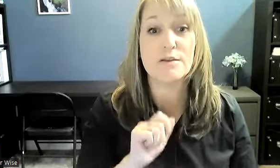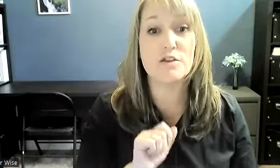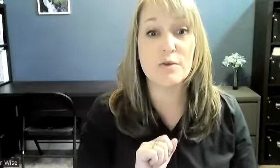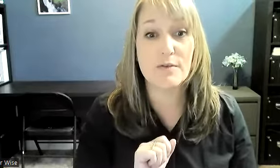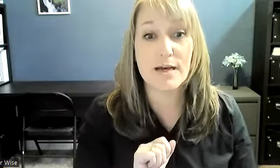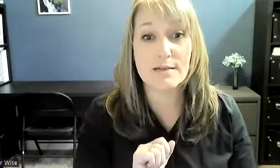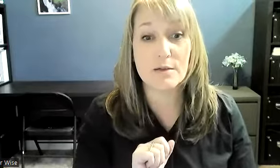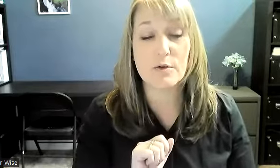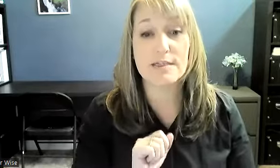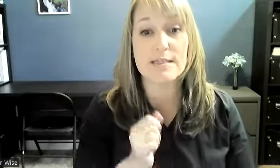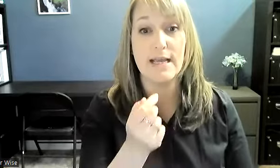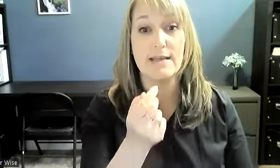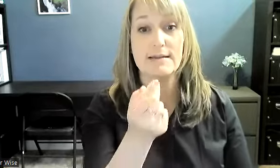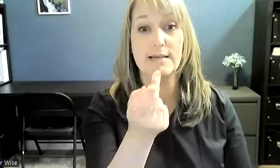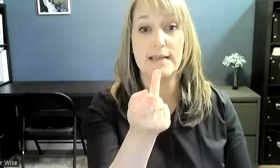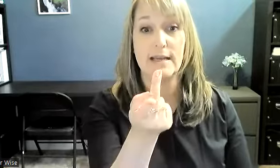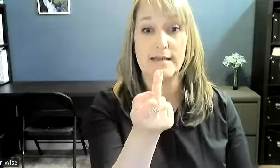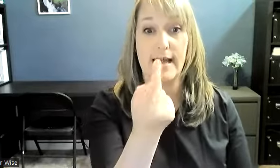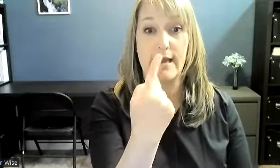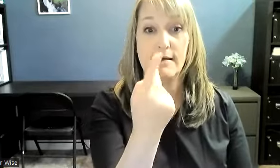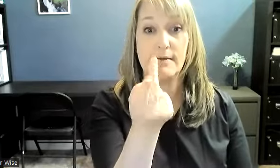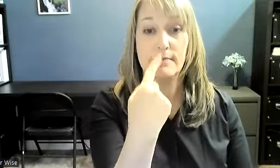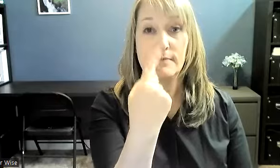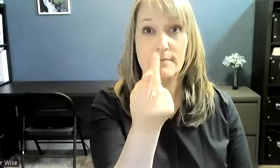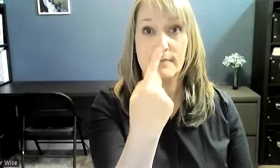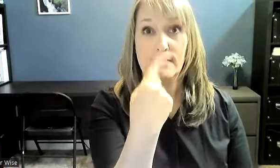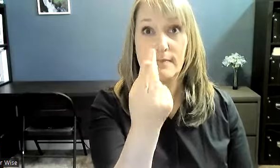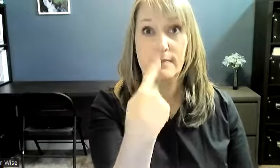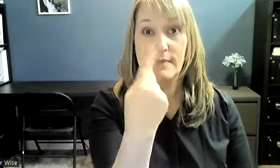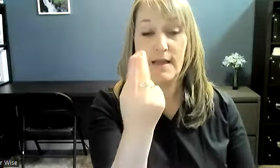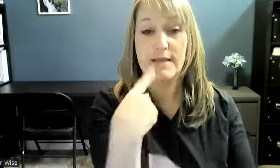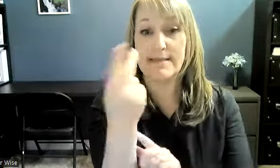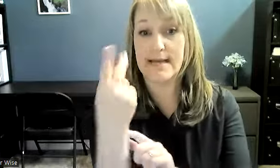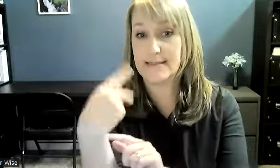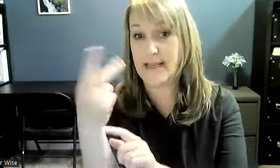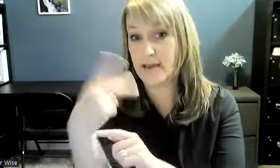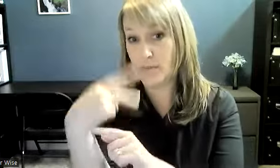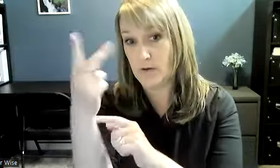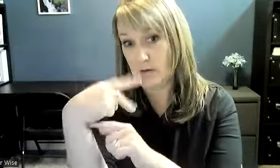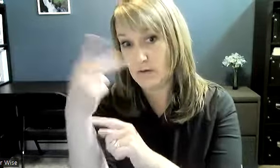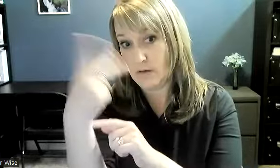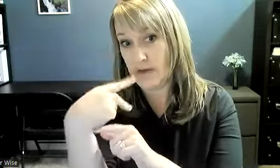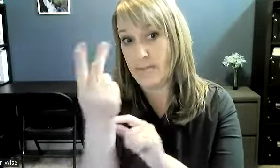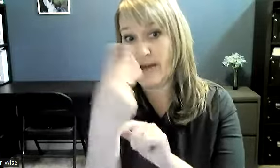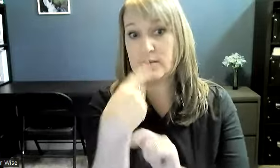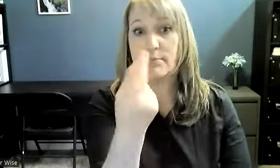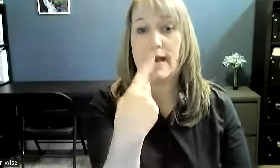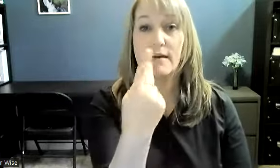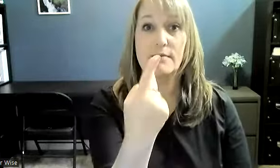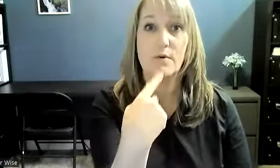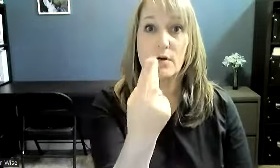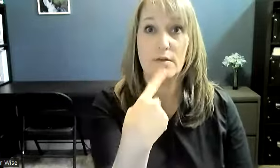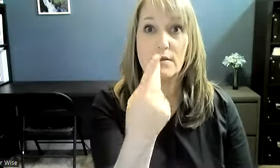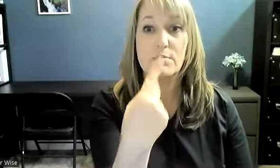2 of us are going to study ASL today, and it's that same kind of bouncing back and forth